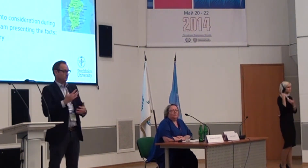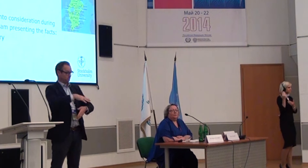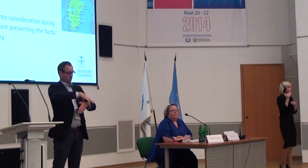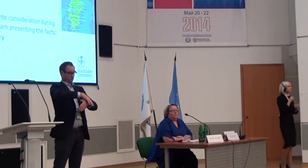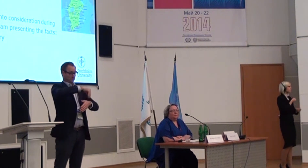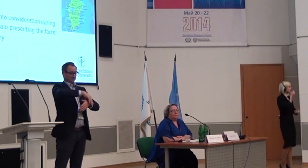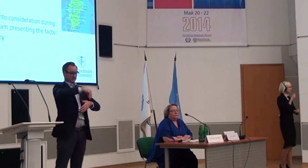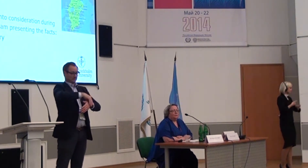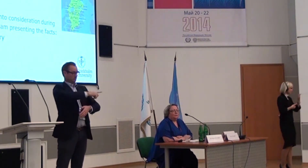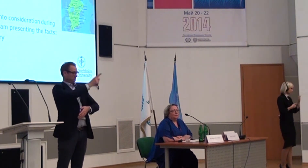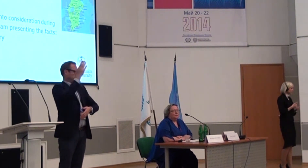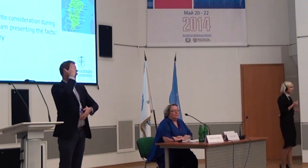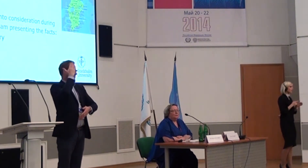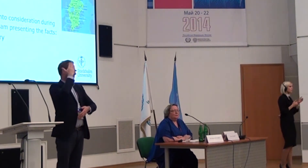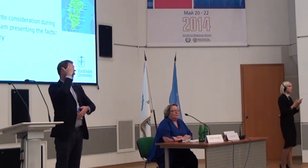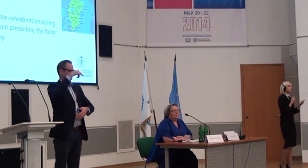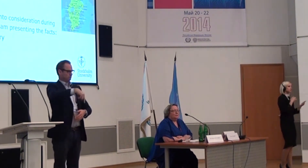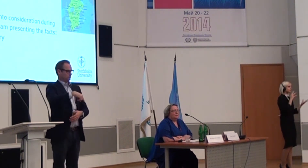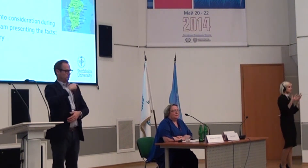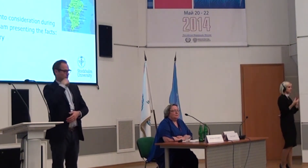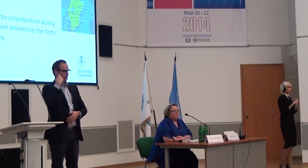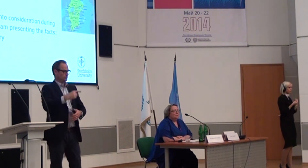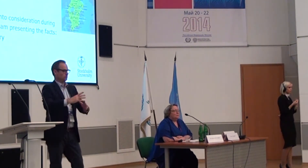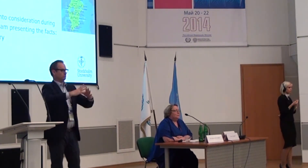First of all, I would like to give you some background.